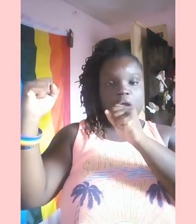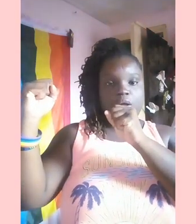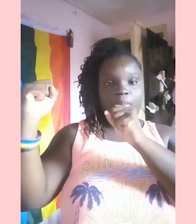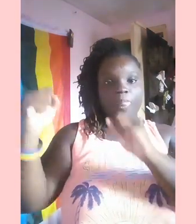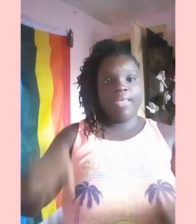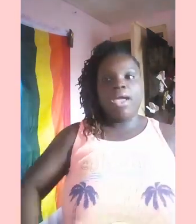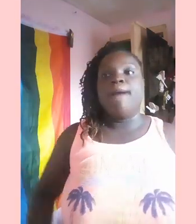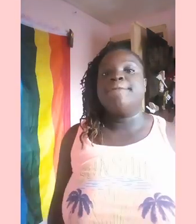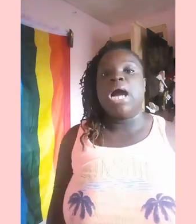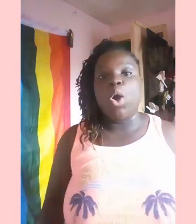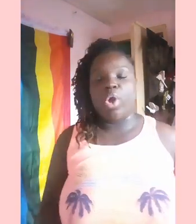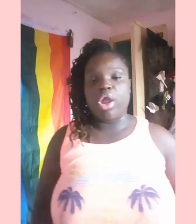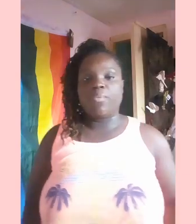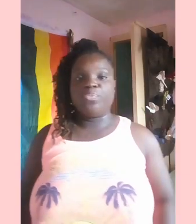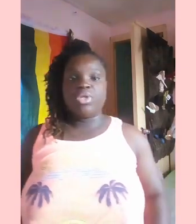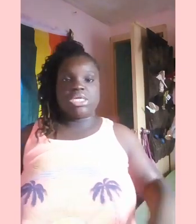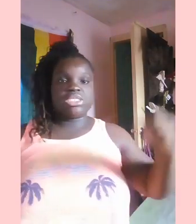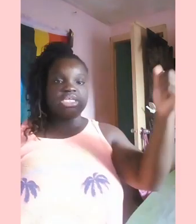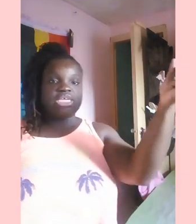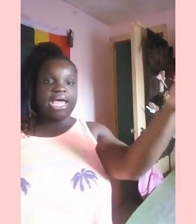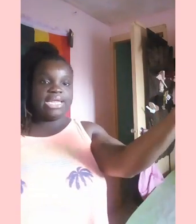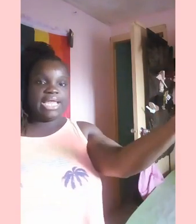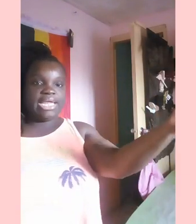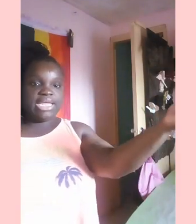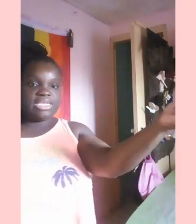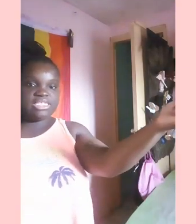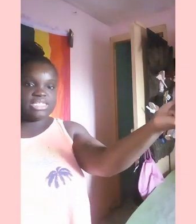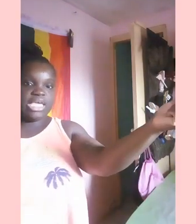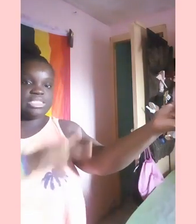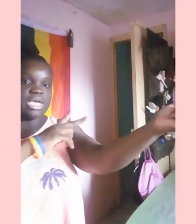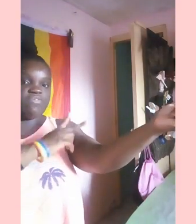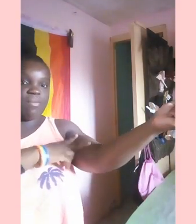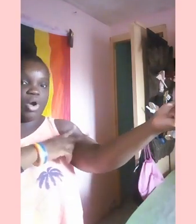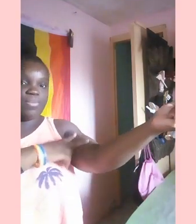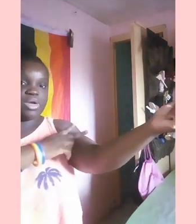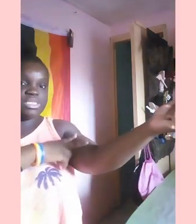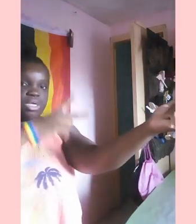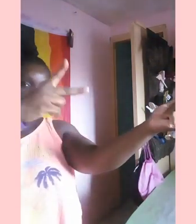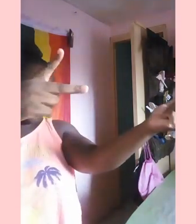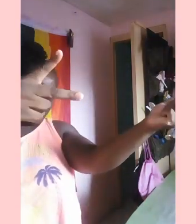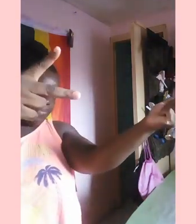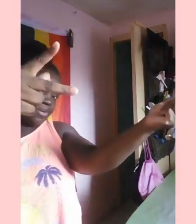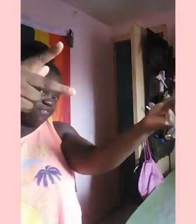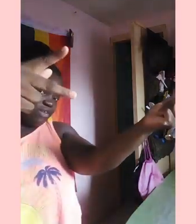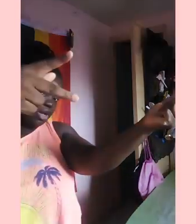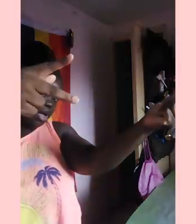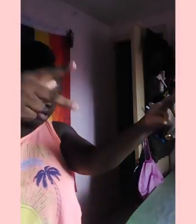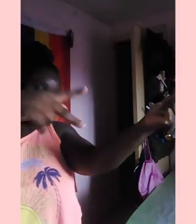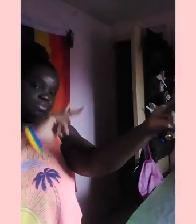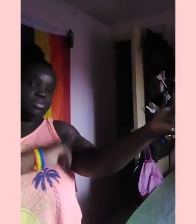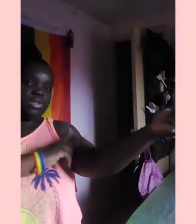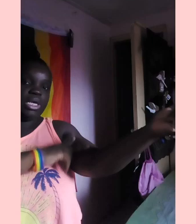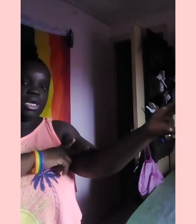Strong, power. So it's your hand like this, and you start from up here, so the P finger,